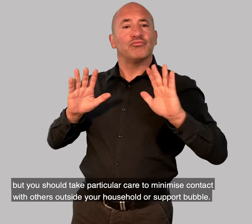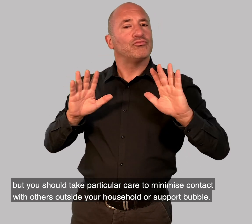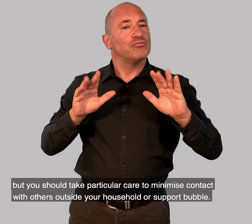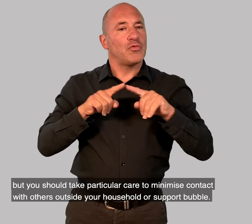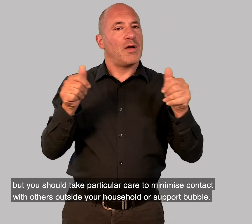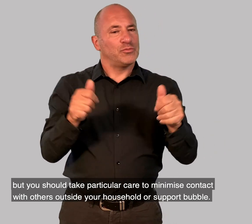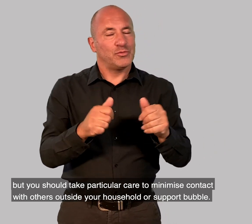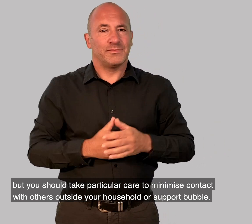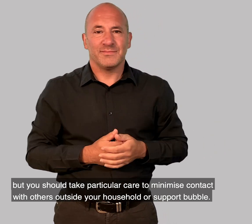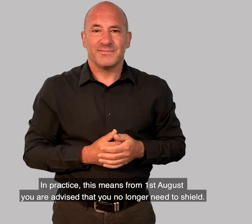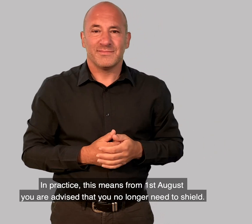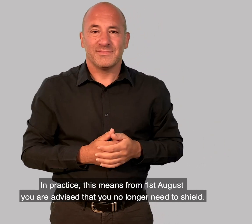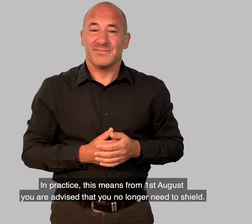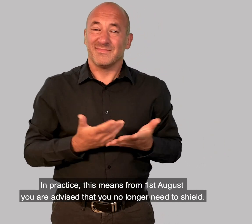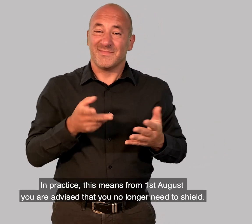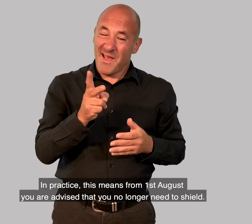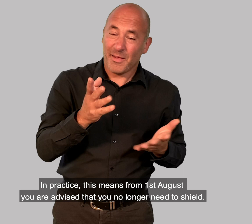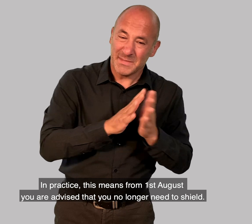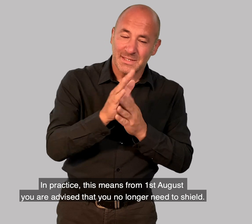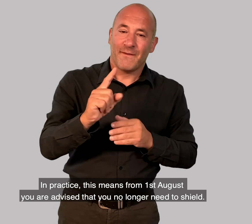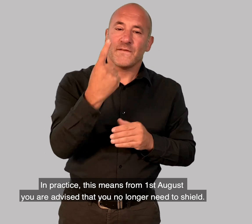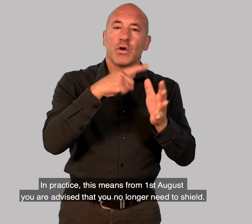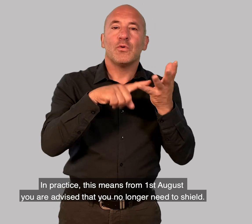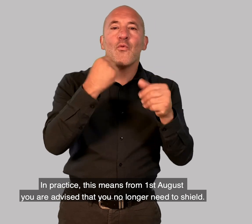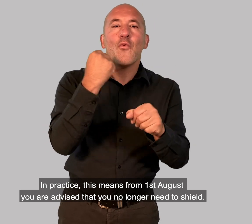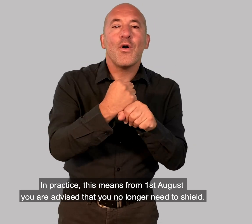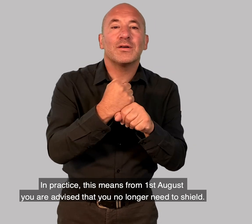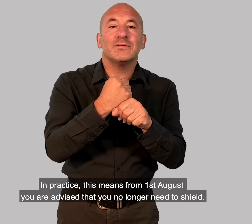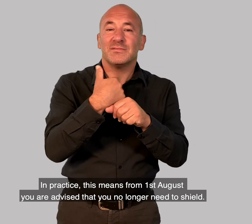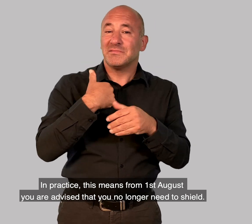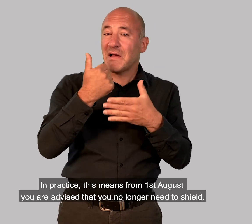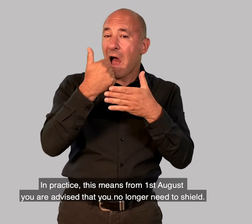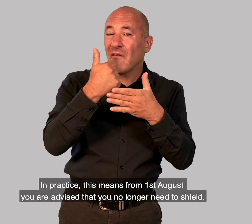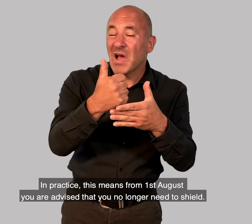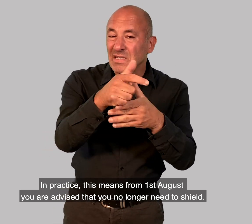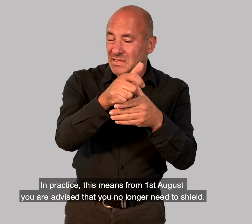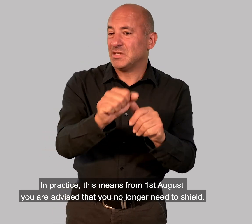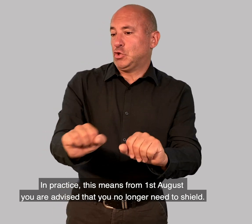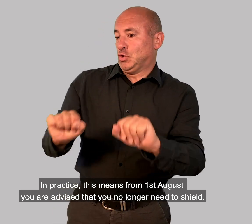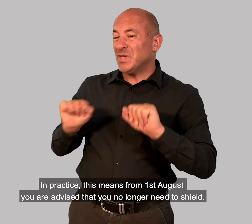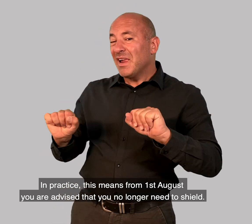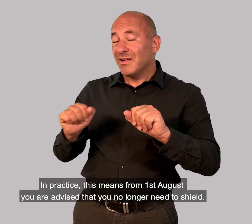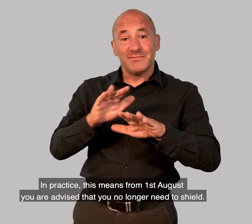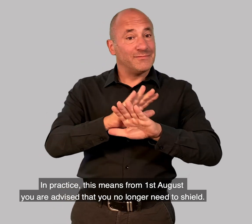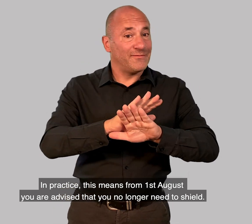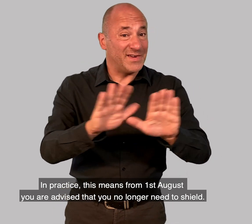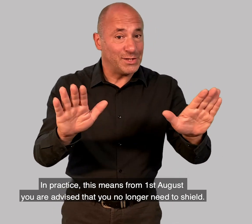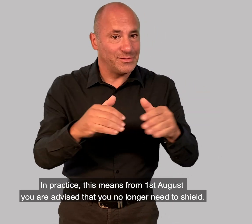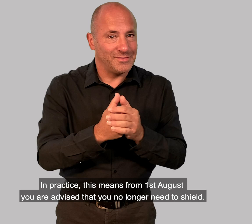In practice, this means from the 1st of August, you are advised that you no longer need to shield. You can